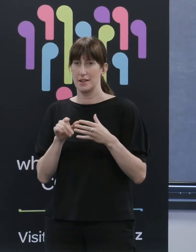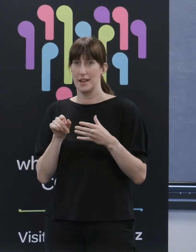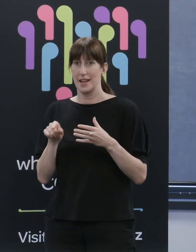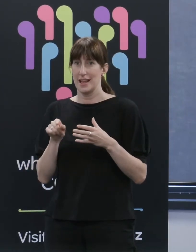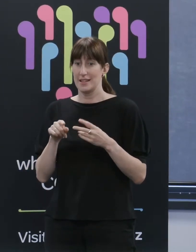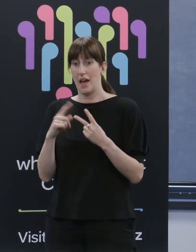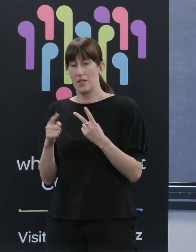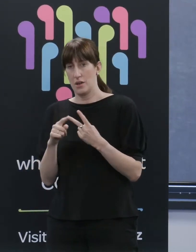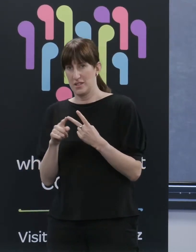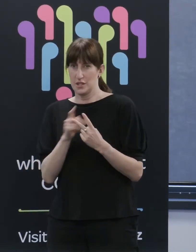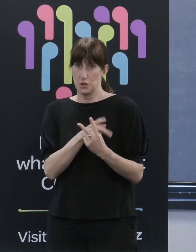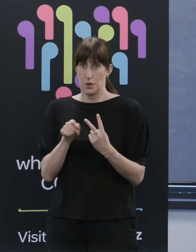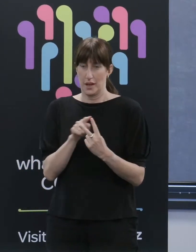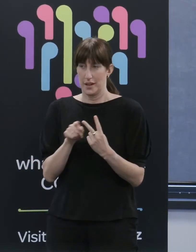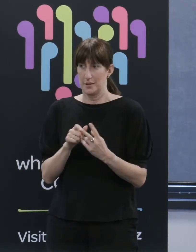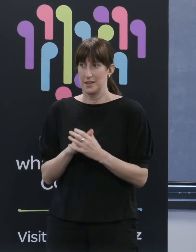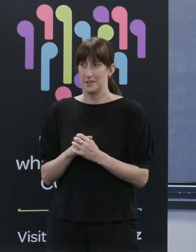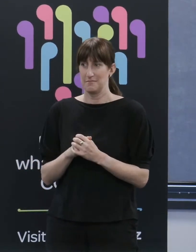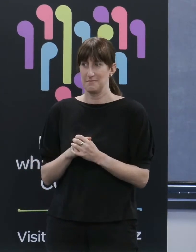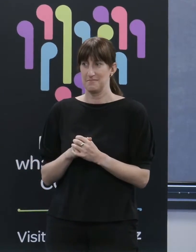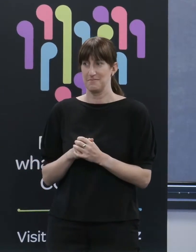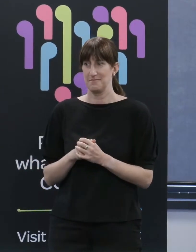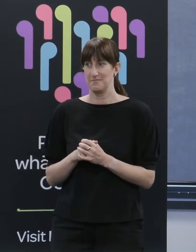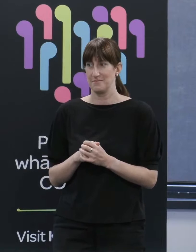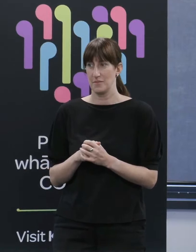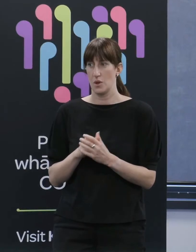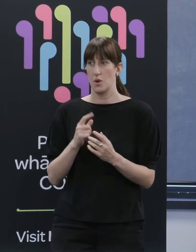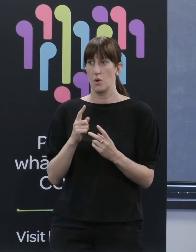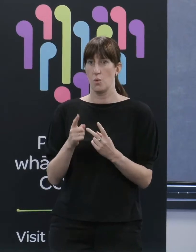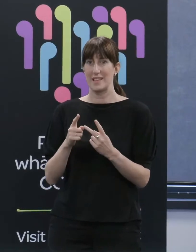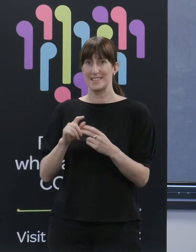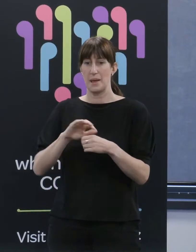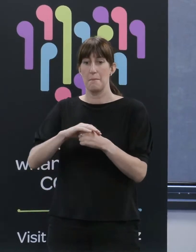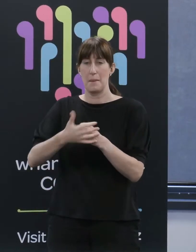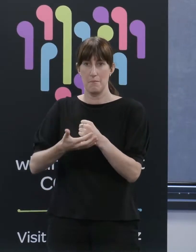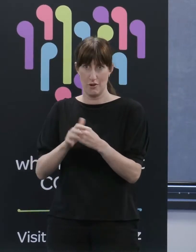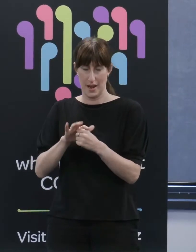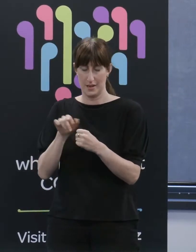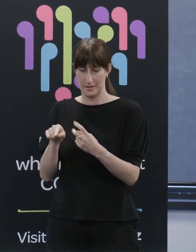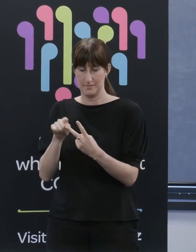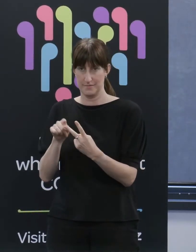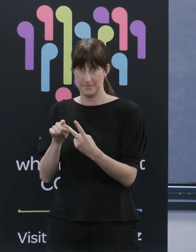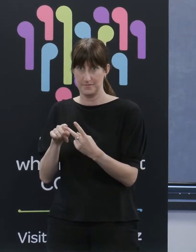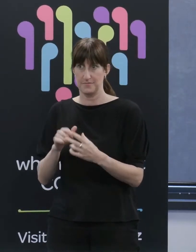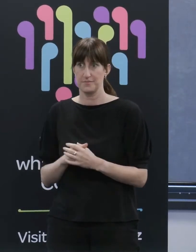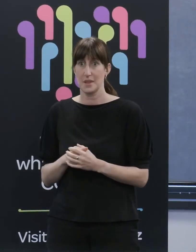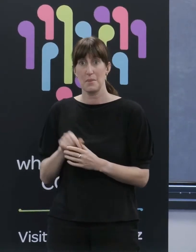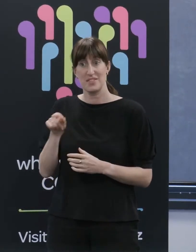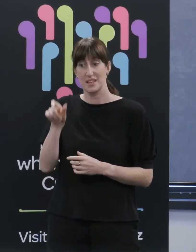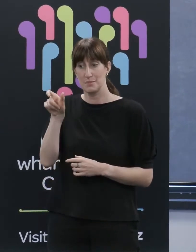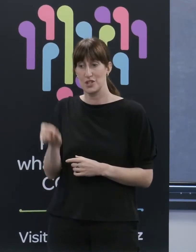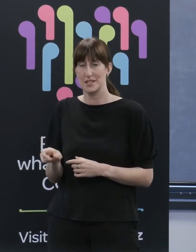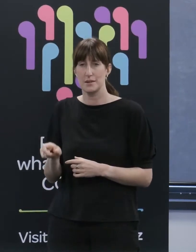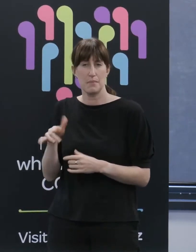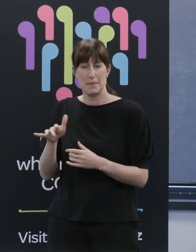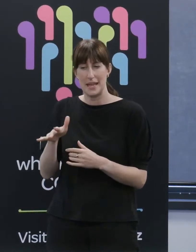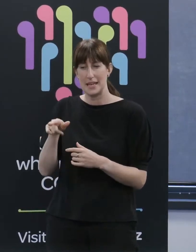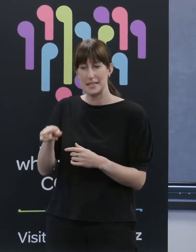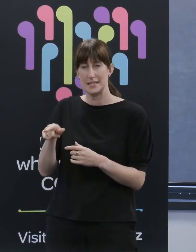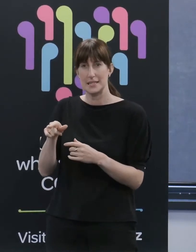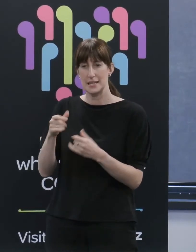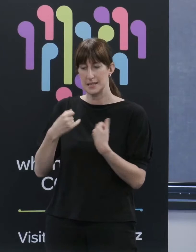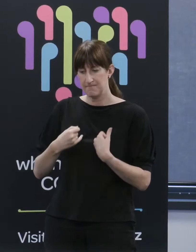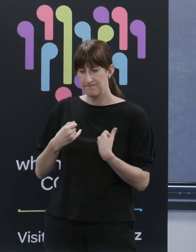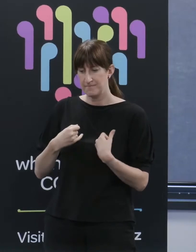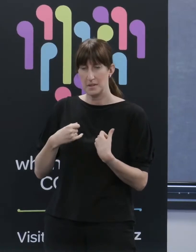this experience where his symptoms were not diagnosed and the possible link to the vaccine wasn't